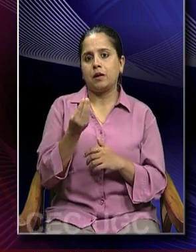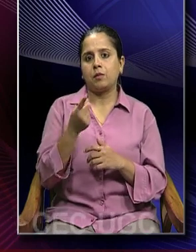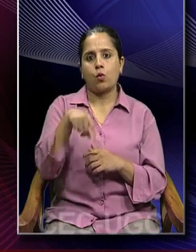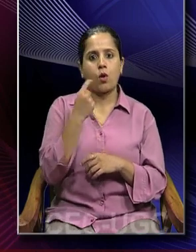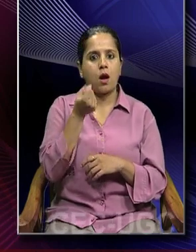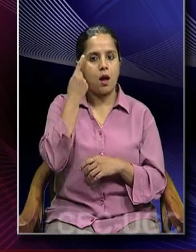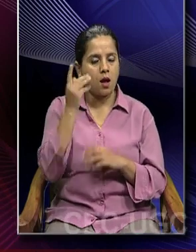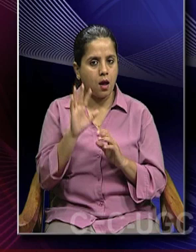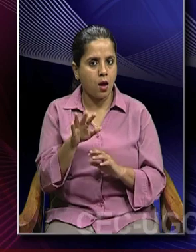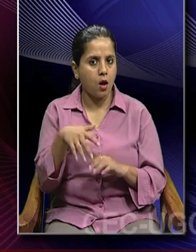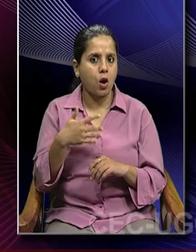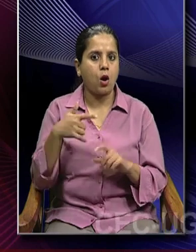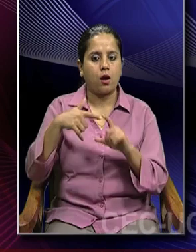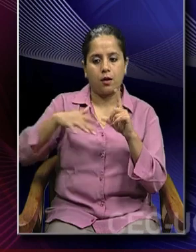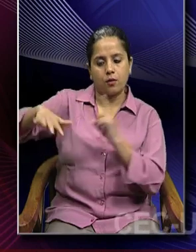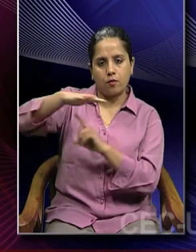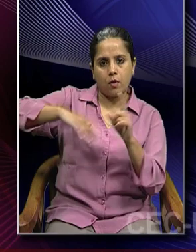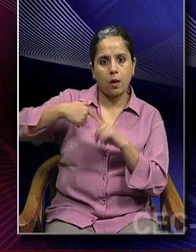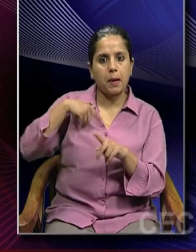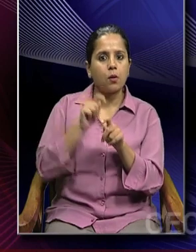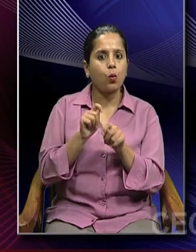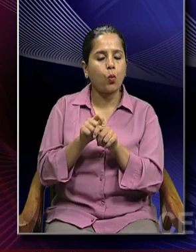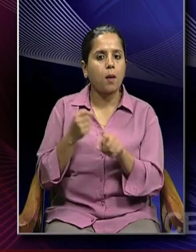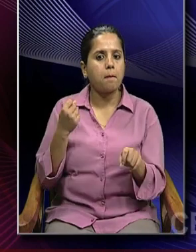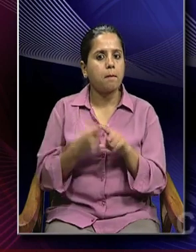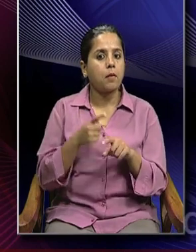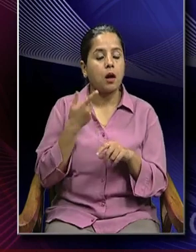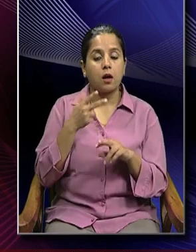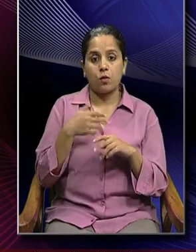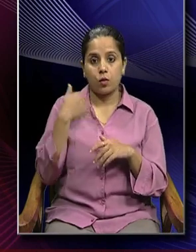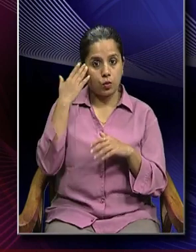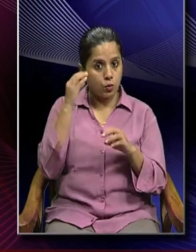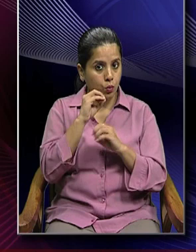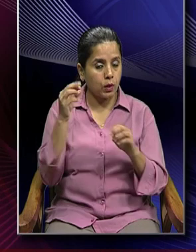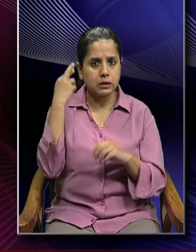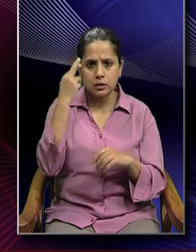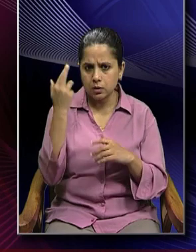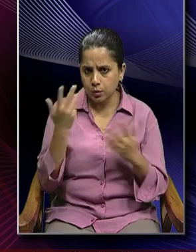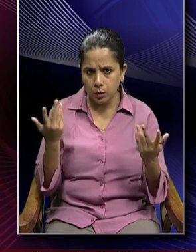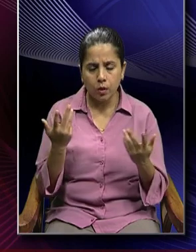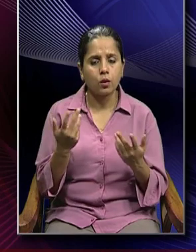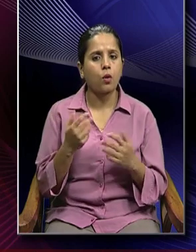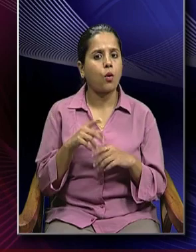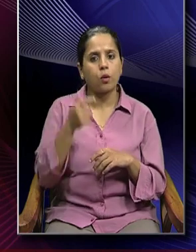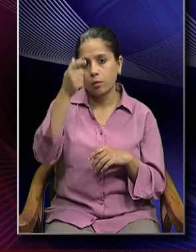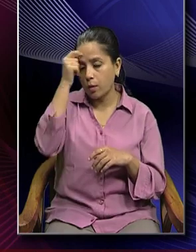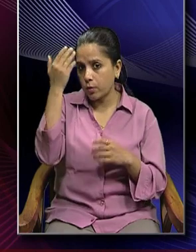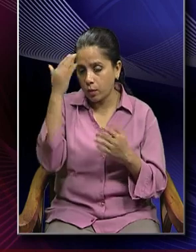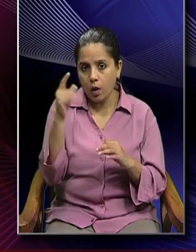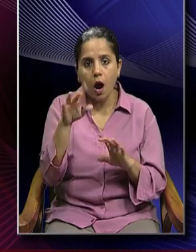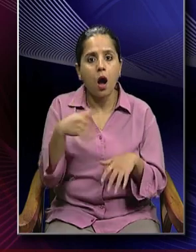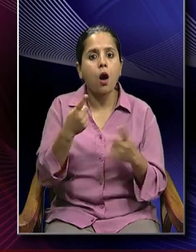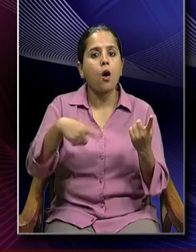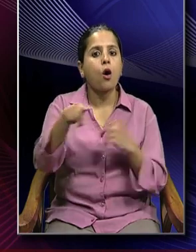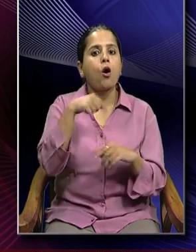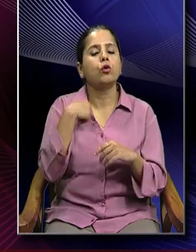understanding or scanning the environment in which I have to work. Without knowing the root cause, without knowing the problem, how can we offer